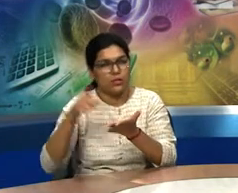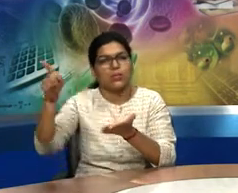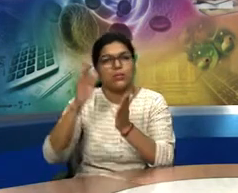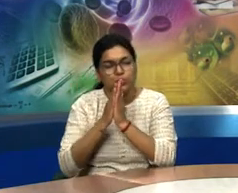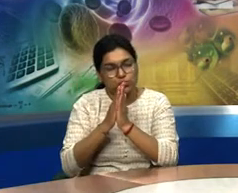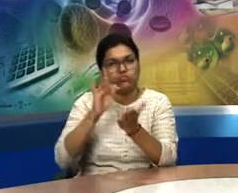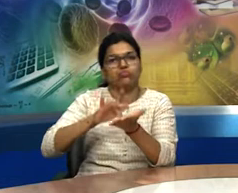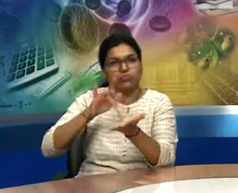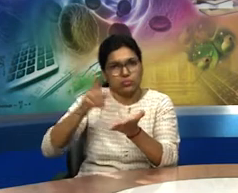Kedarji Mandir,